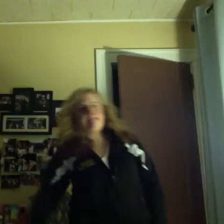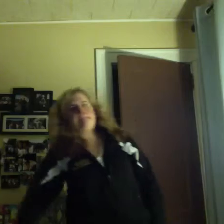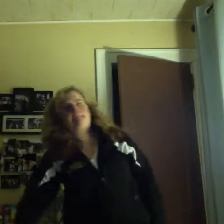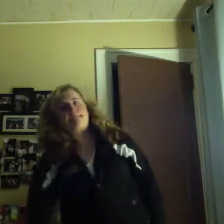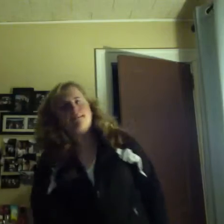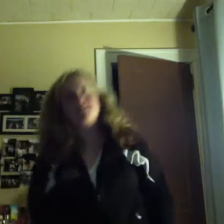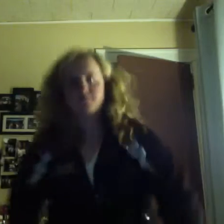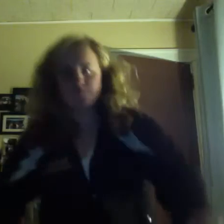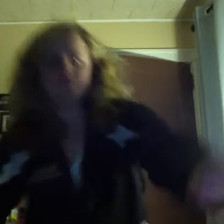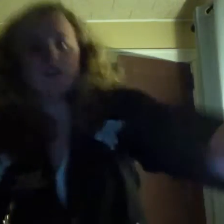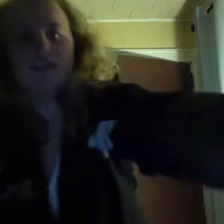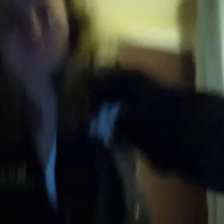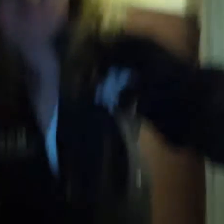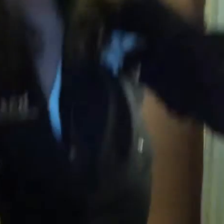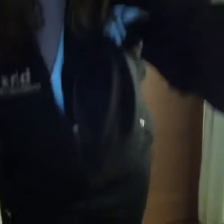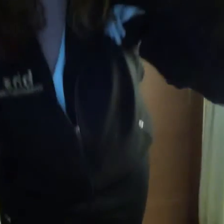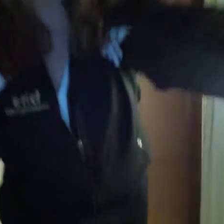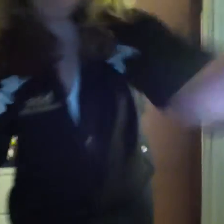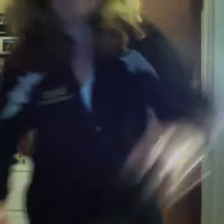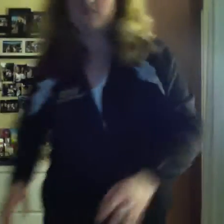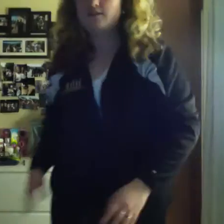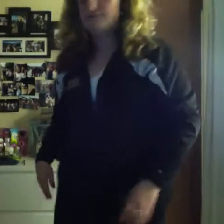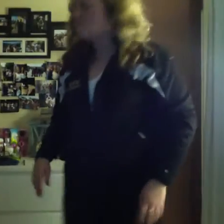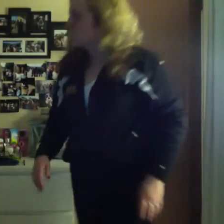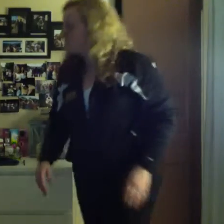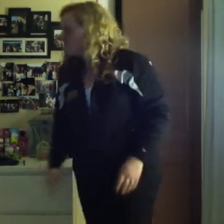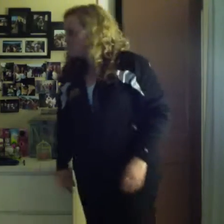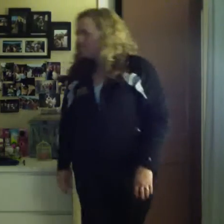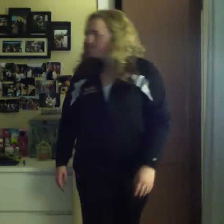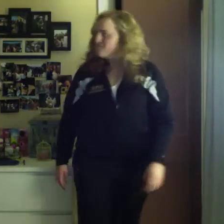When Bray was 11 months old, he was fitted for his first pair of prostheses.